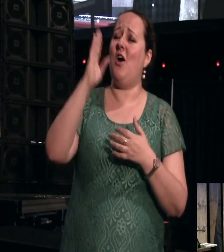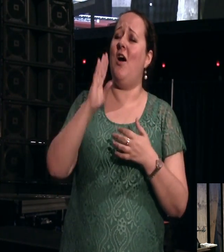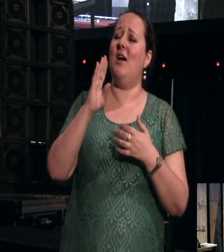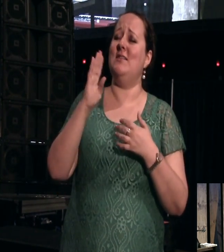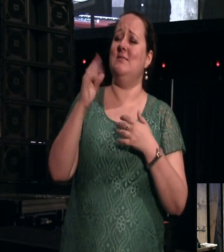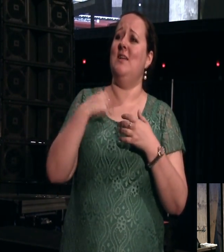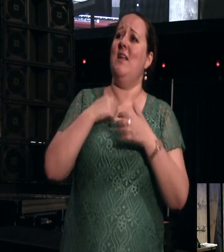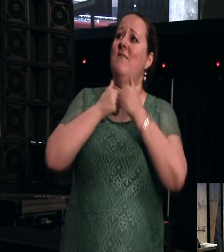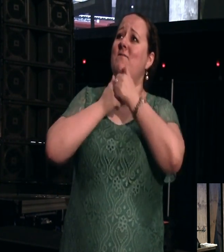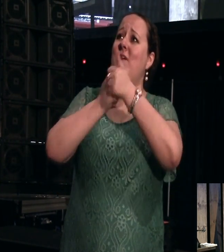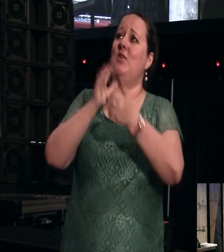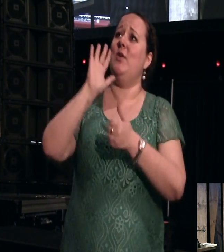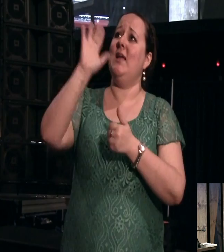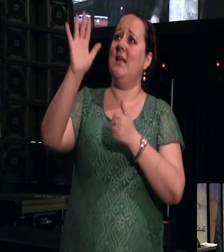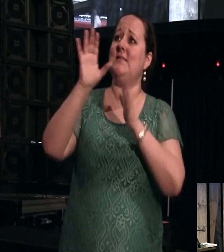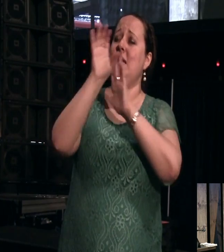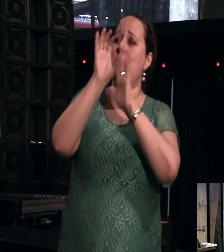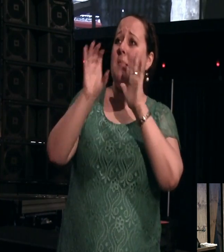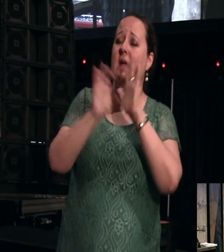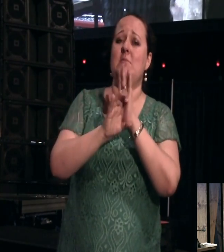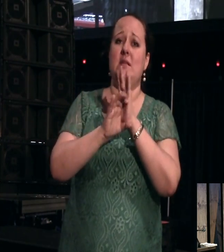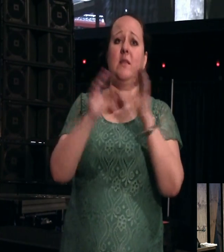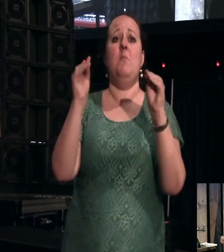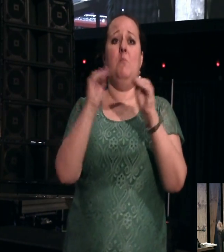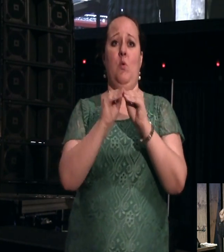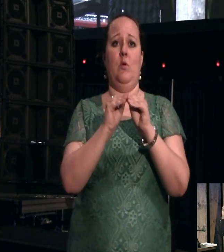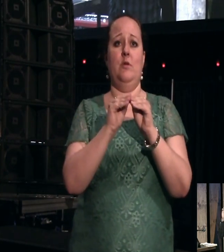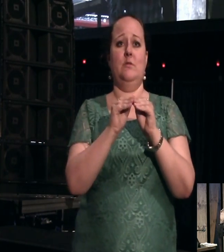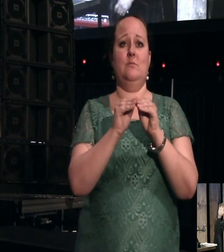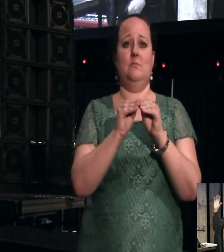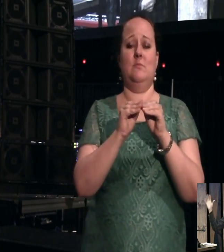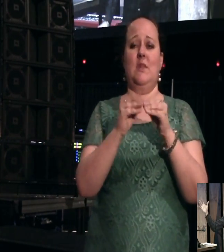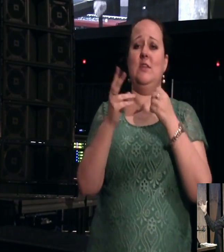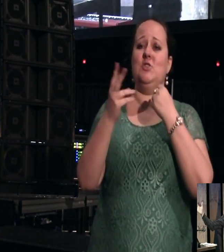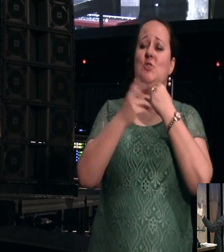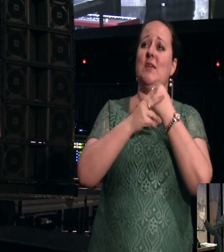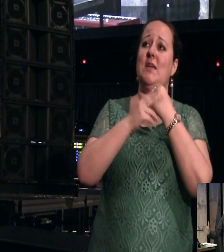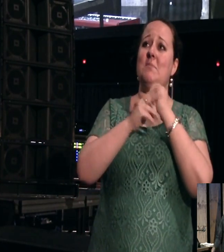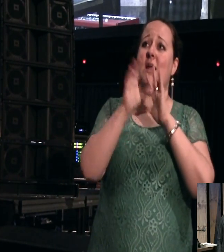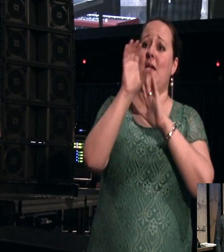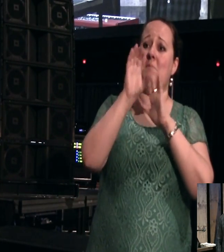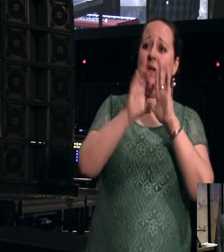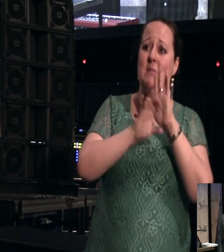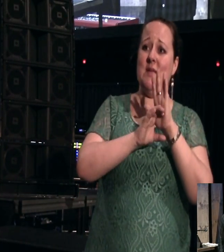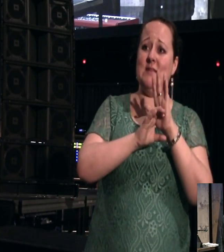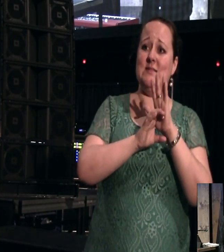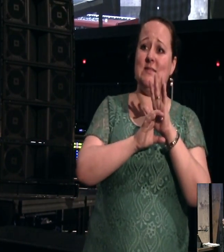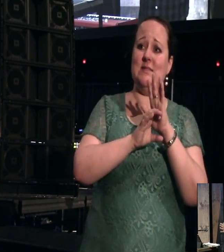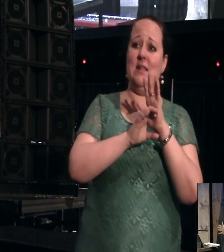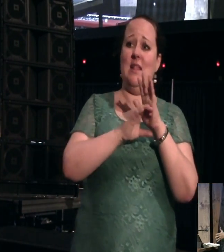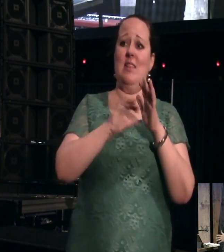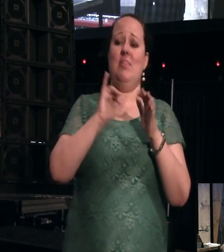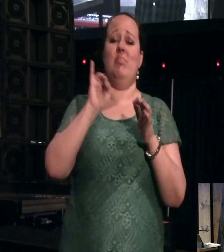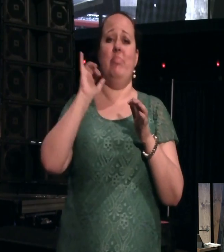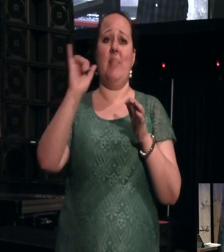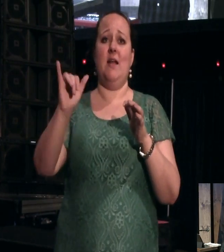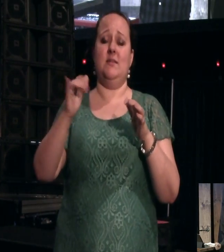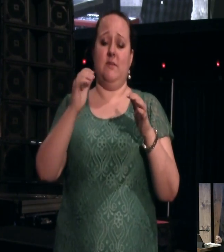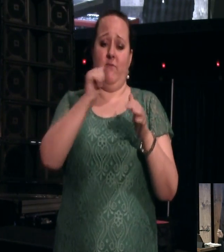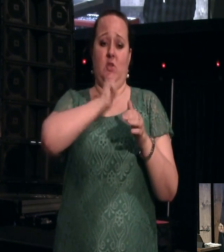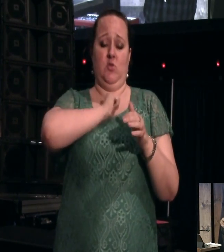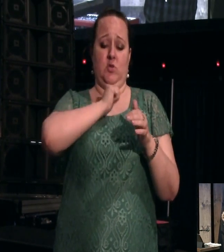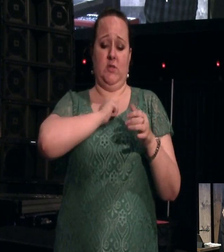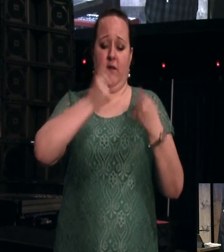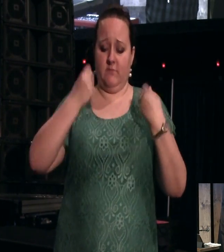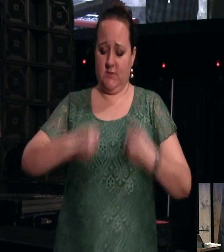God and kept his commandments more. To fear God is to stand in reverent awe of who he is. To keep his commandments